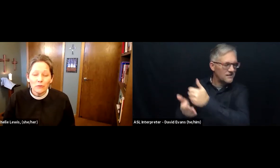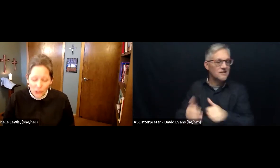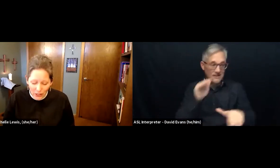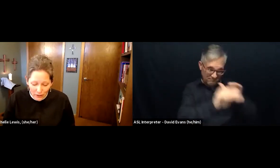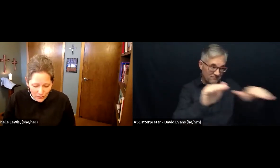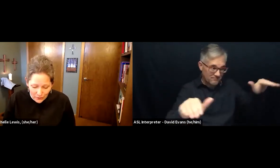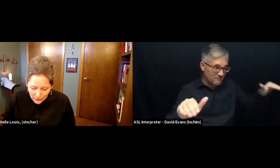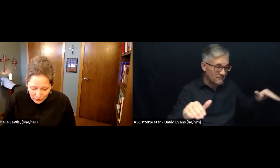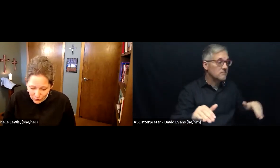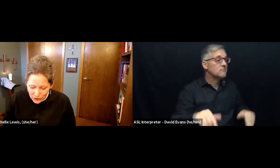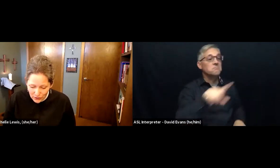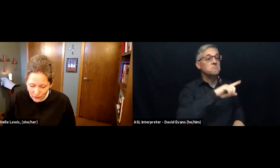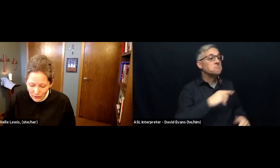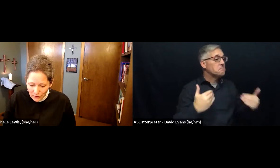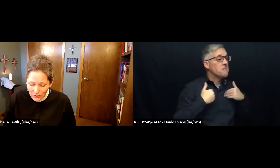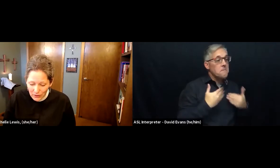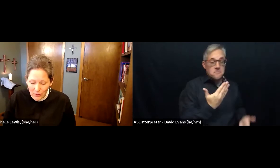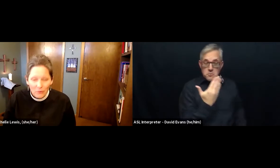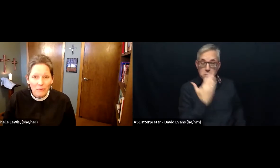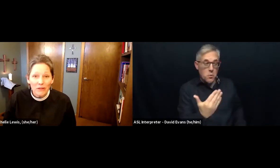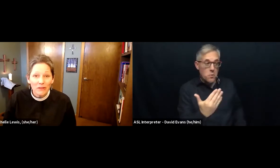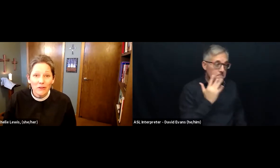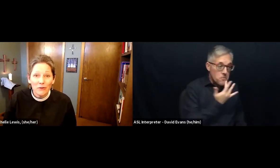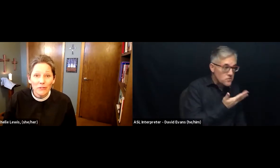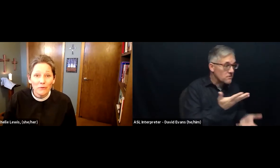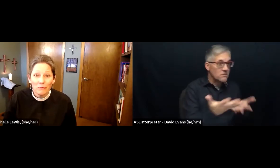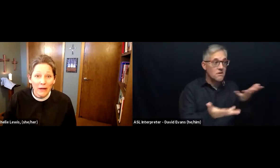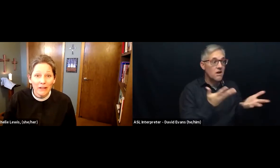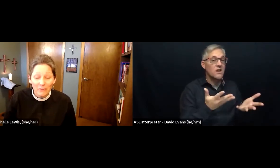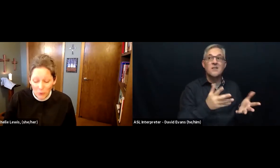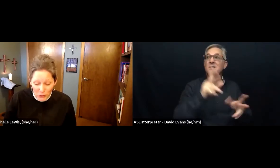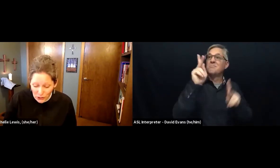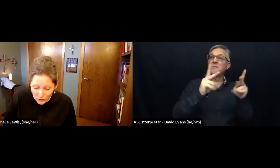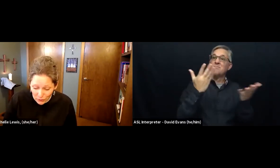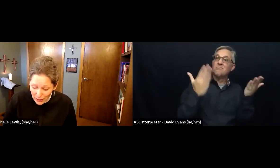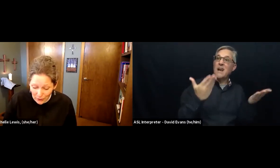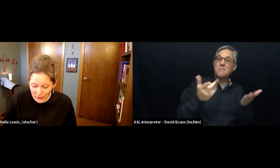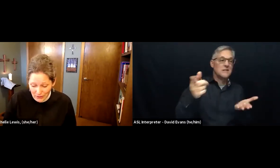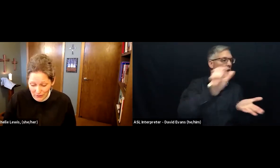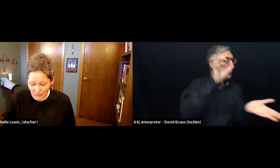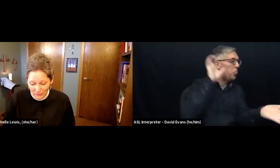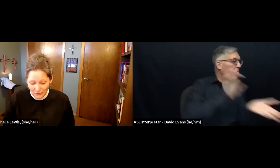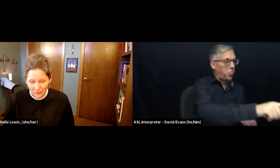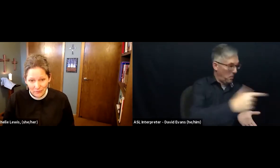And you will share your good fortune with those who might have pushed you